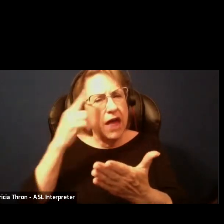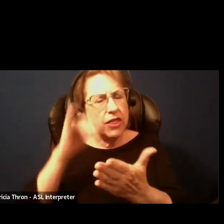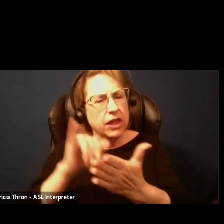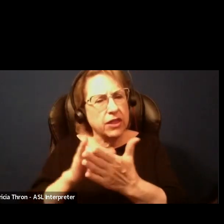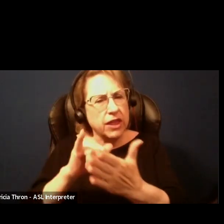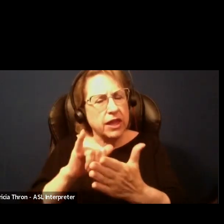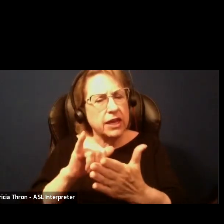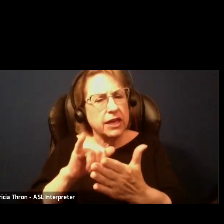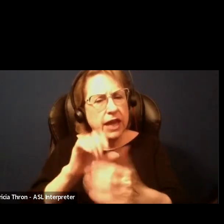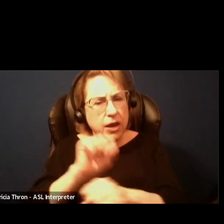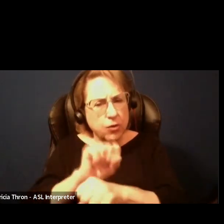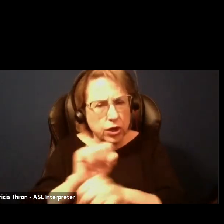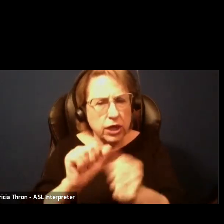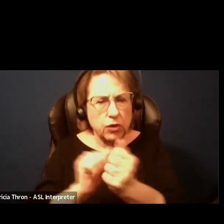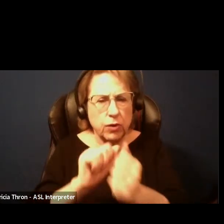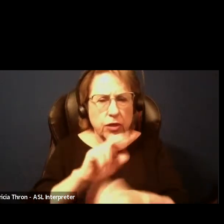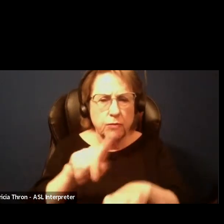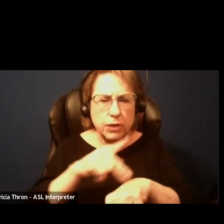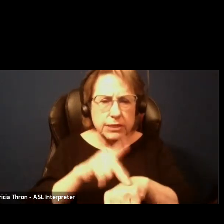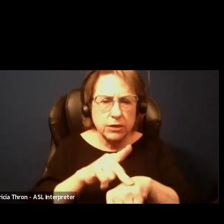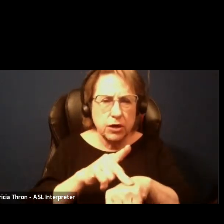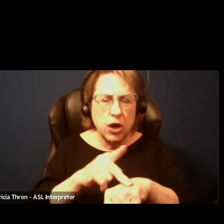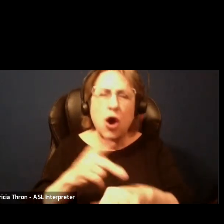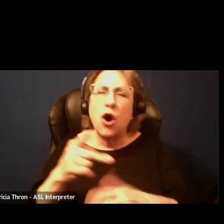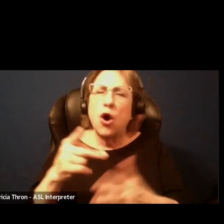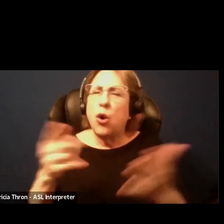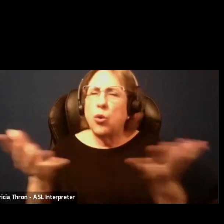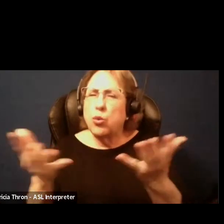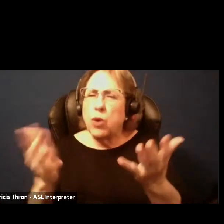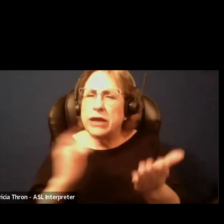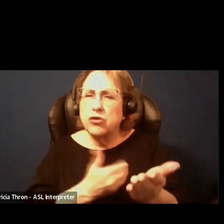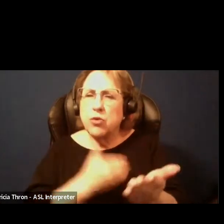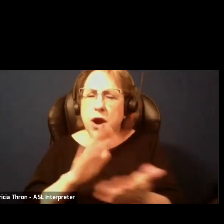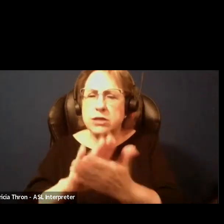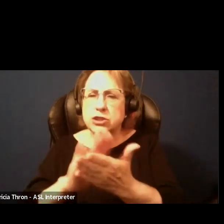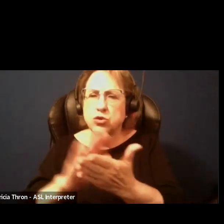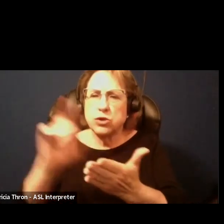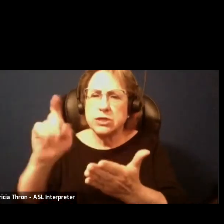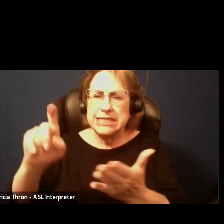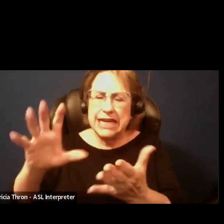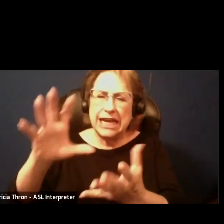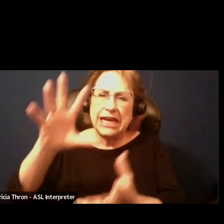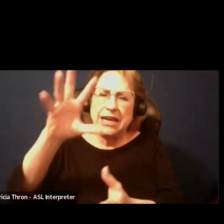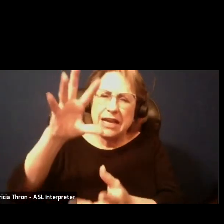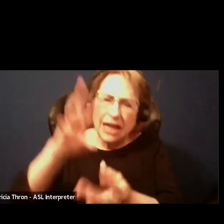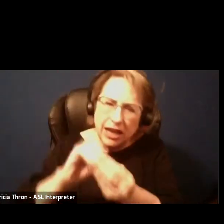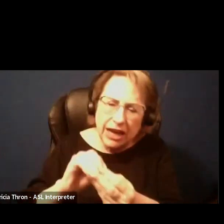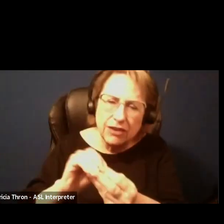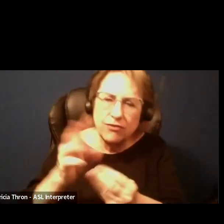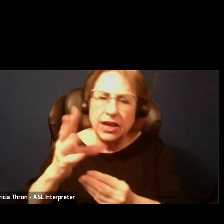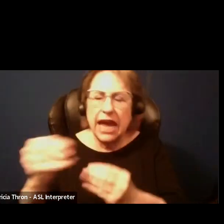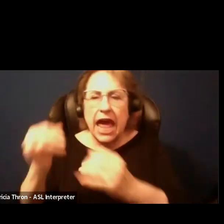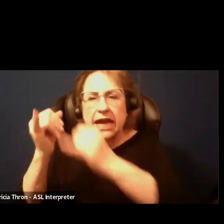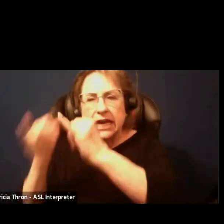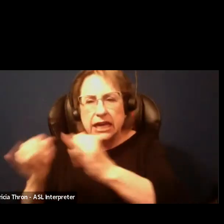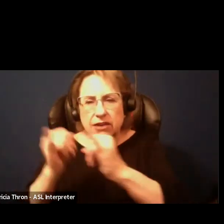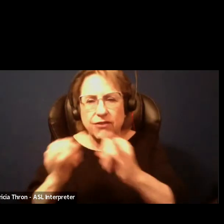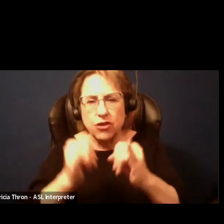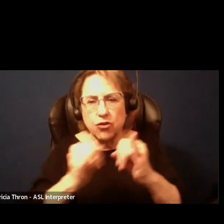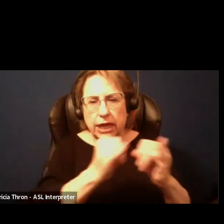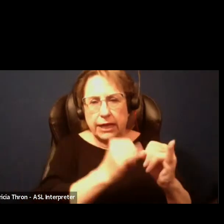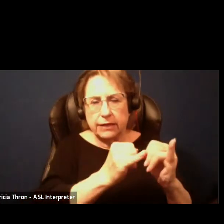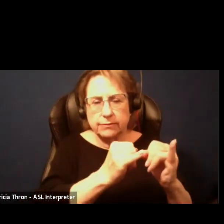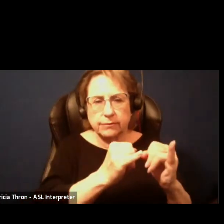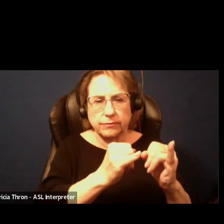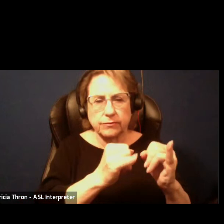around, what do our schools need collectively and what do our schools need individually? If you remember last